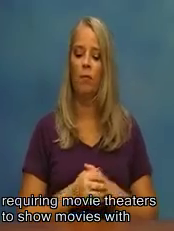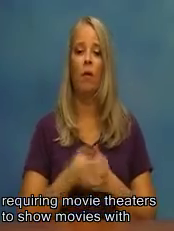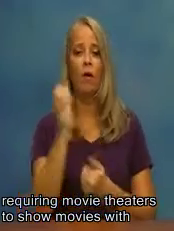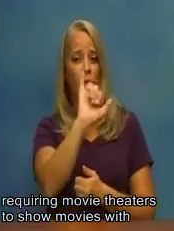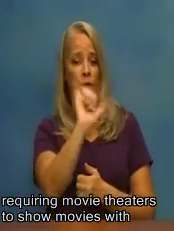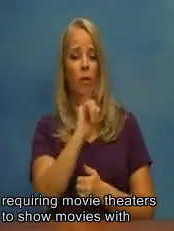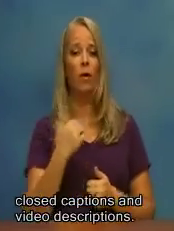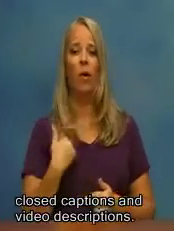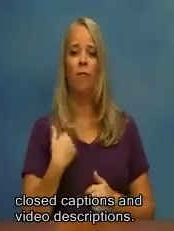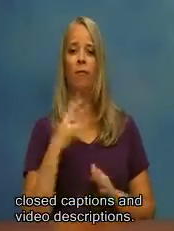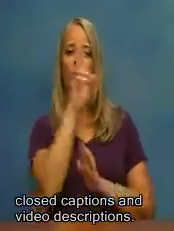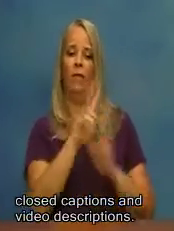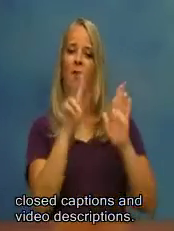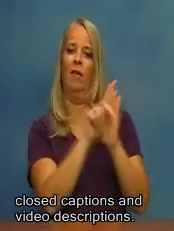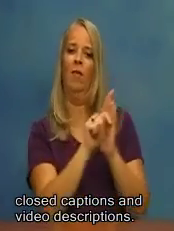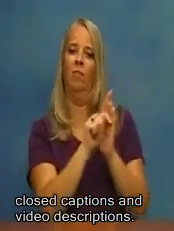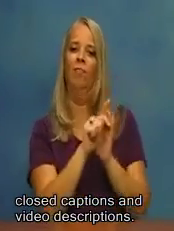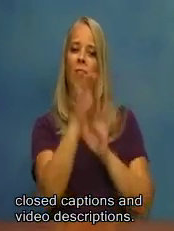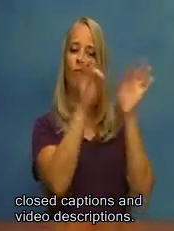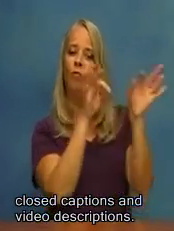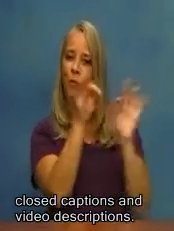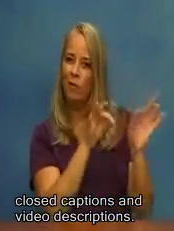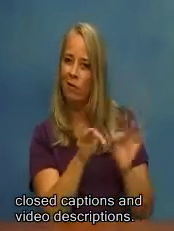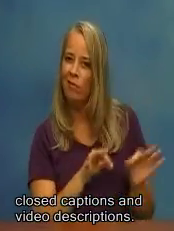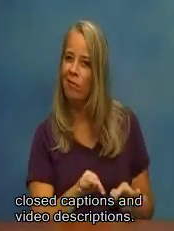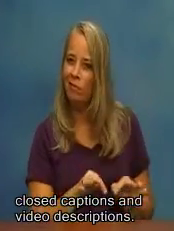closed captions and video descriptions.